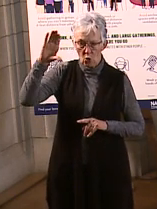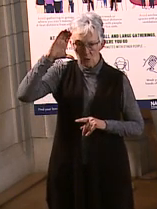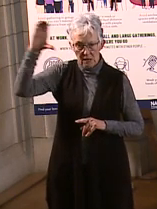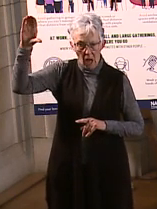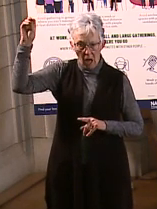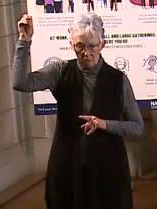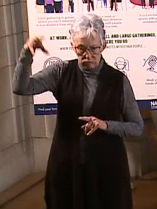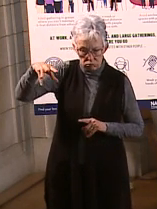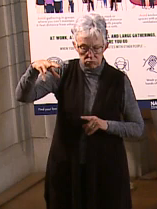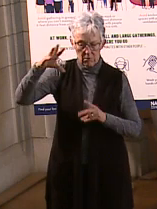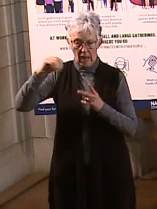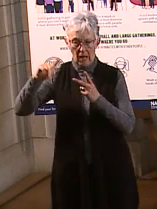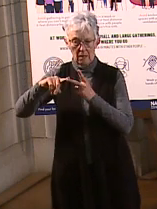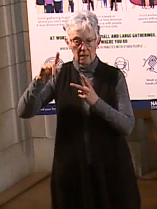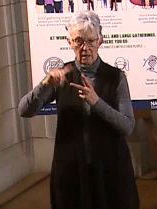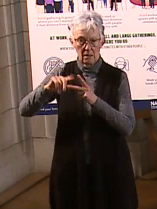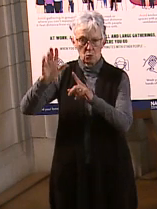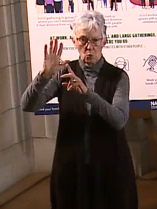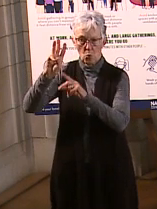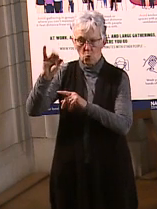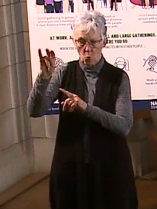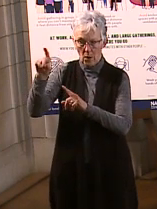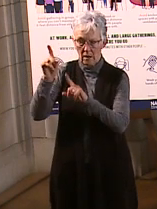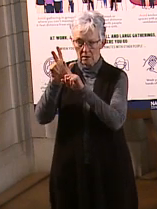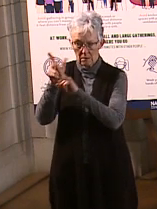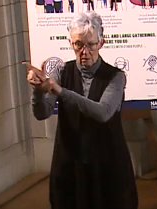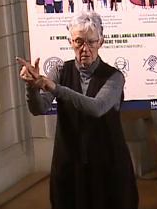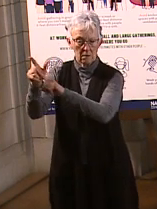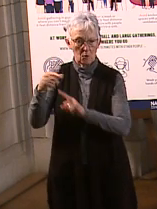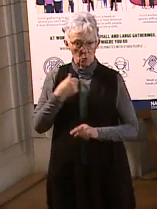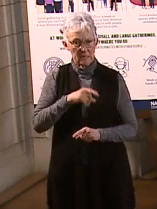the energy mix to make sure that this does not happen again.